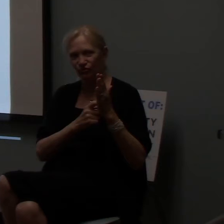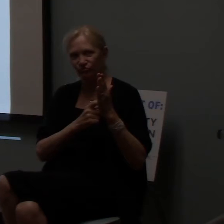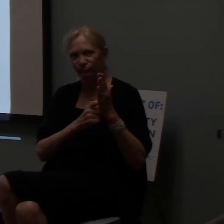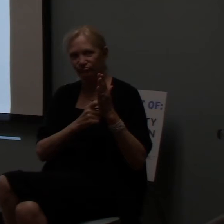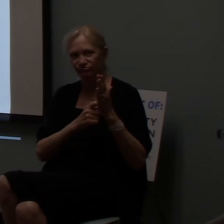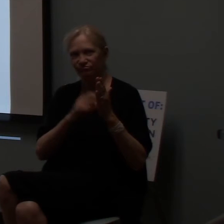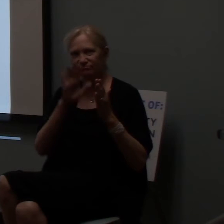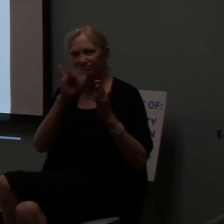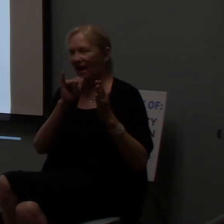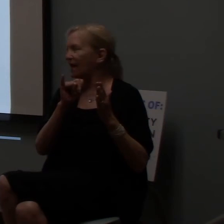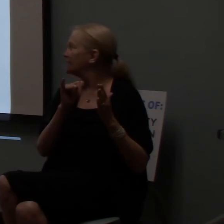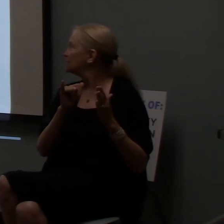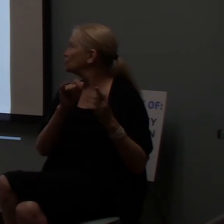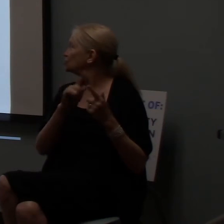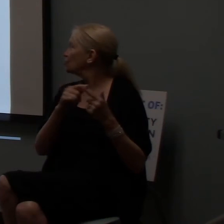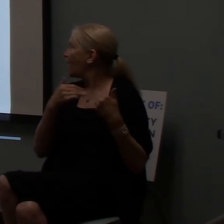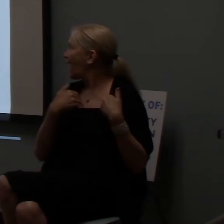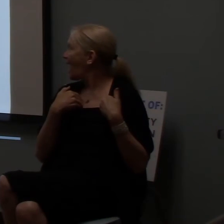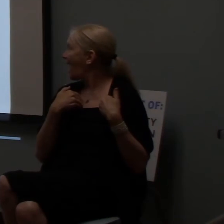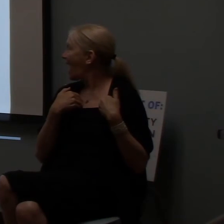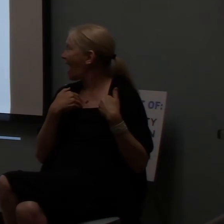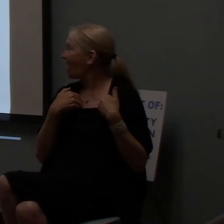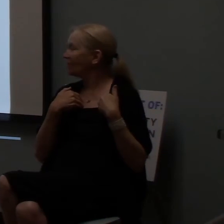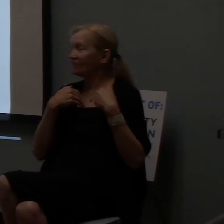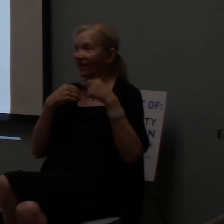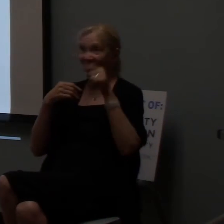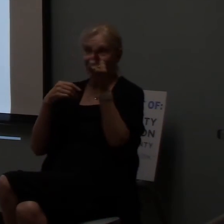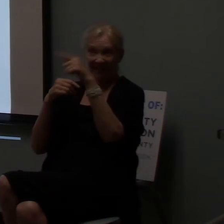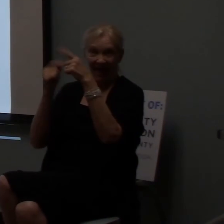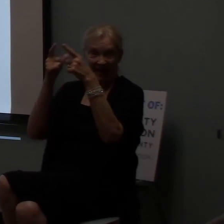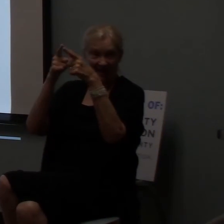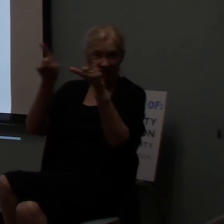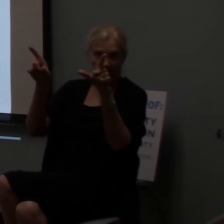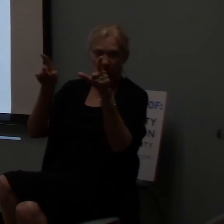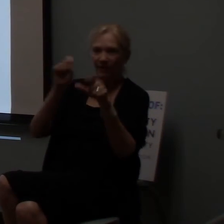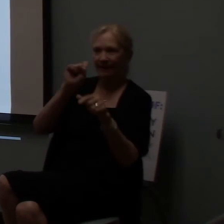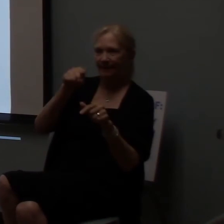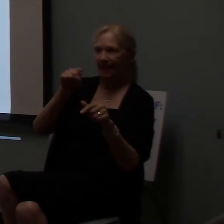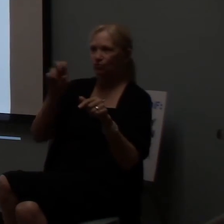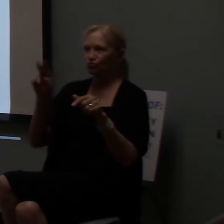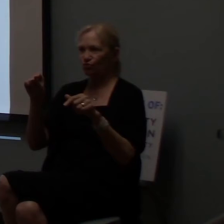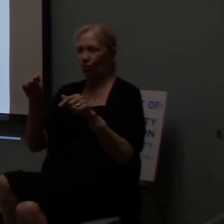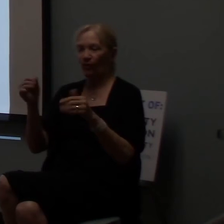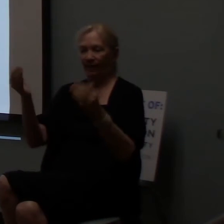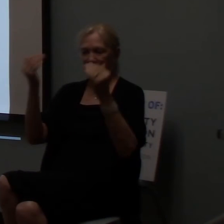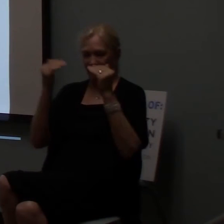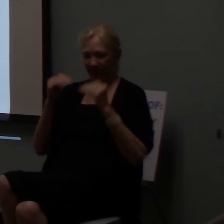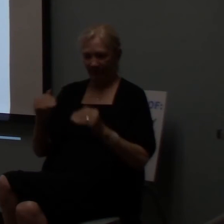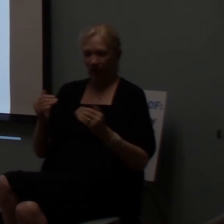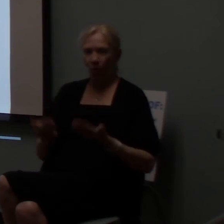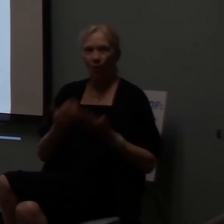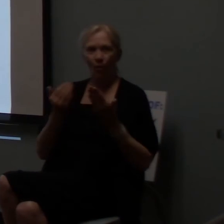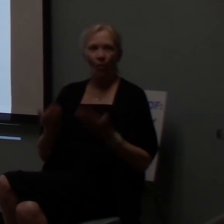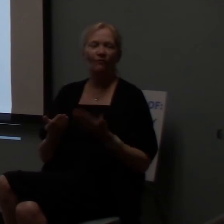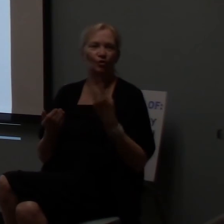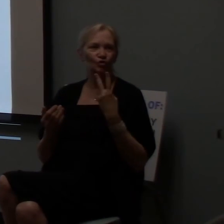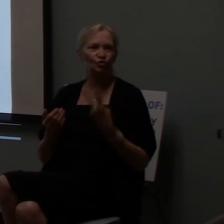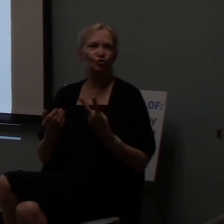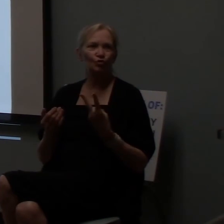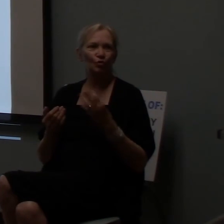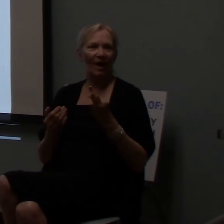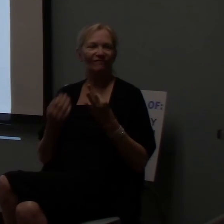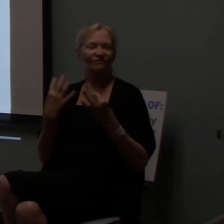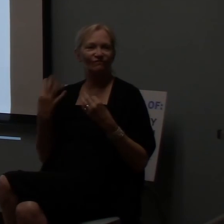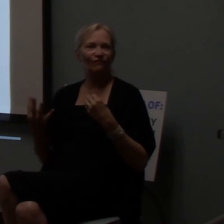of Colorado to have this language here, yes or no, and then we have to offer 2 of the